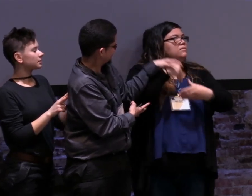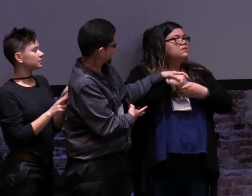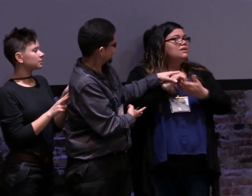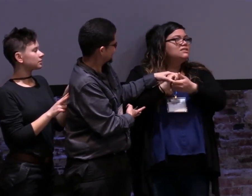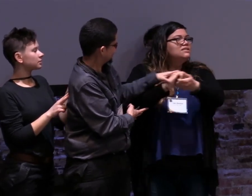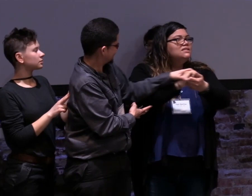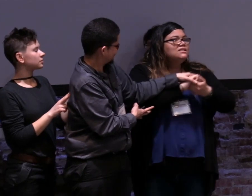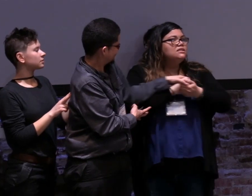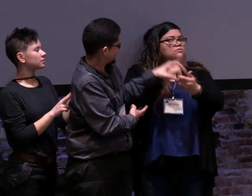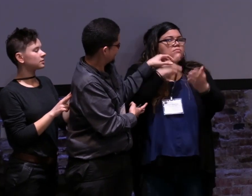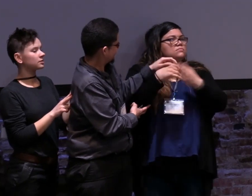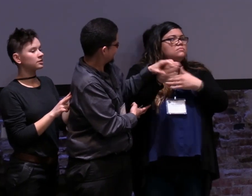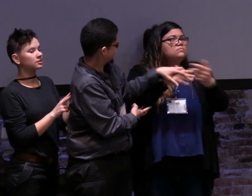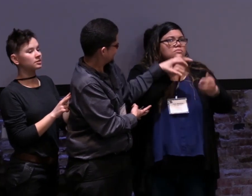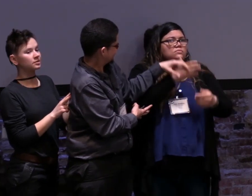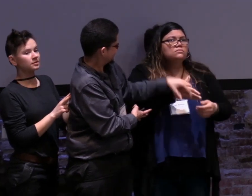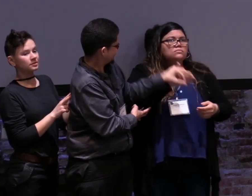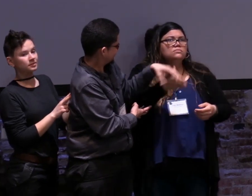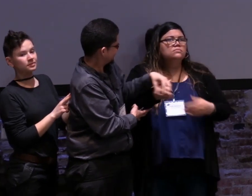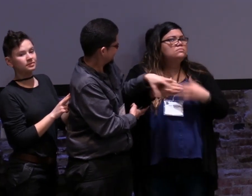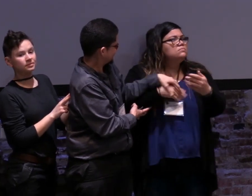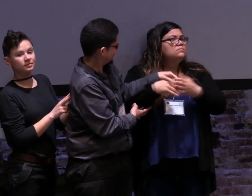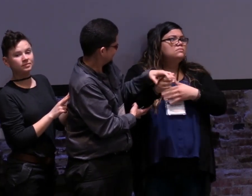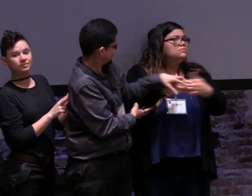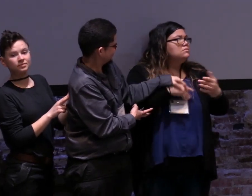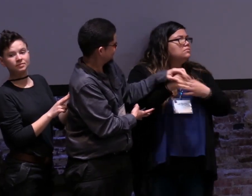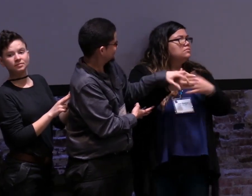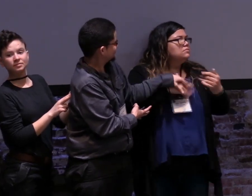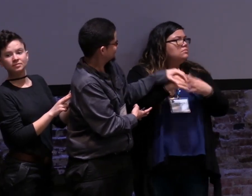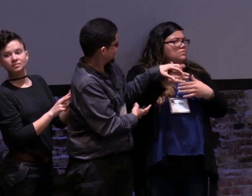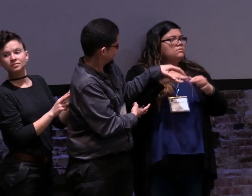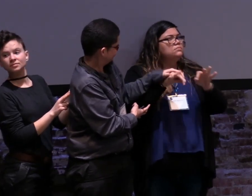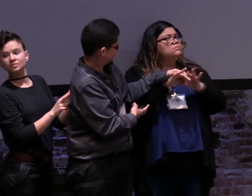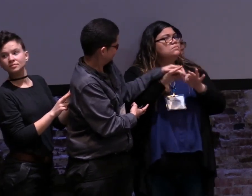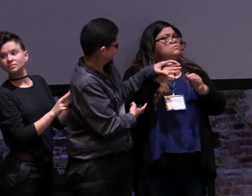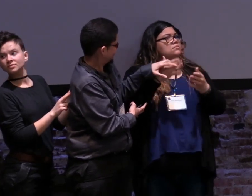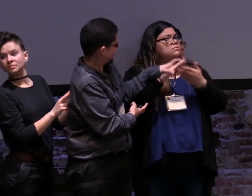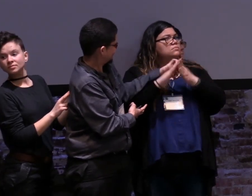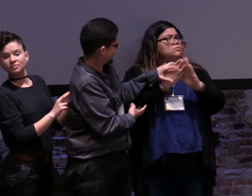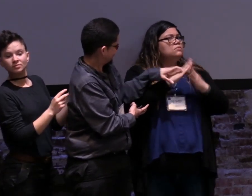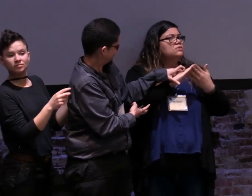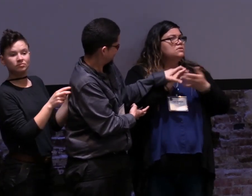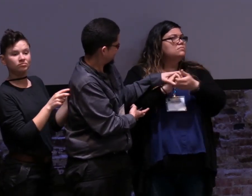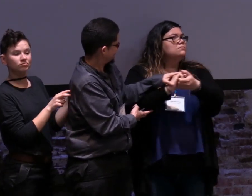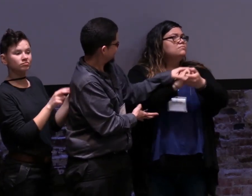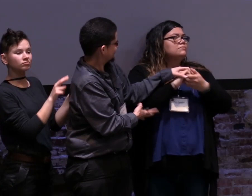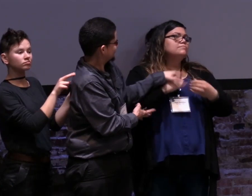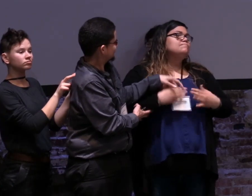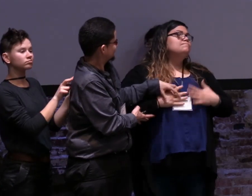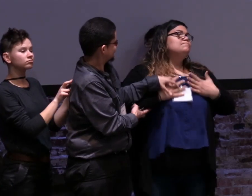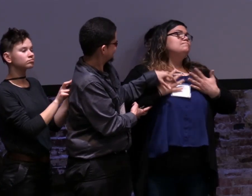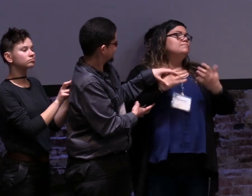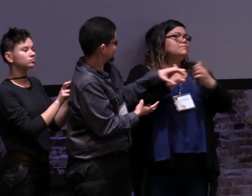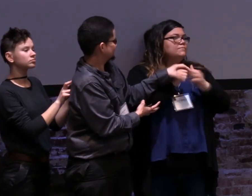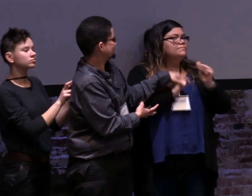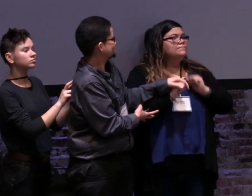And it represents the community that is within us, regardless of our background. Regardless of what community we come